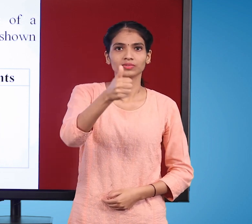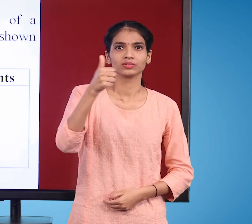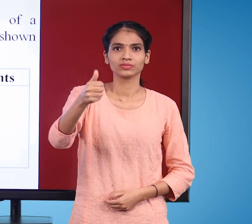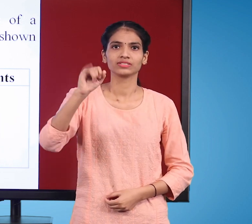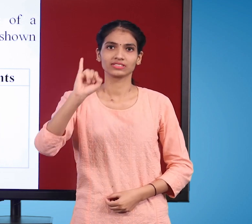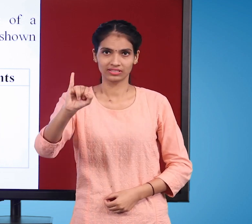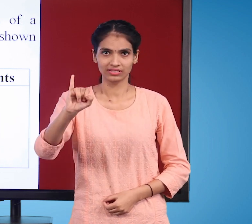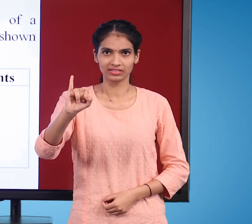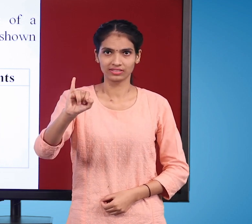1996,